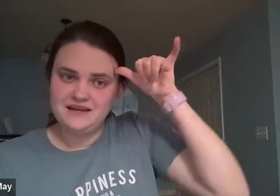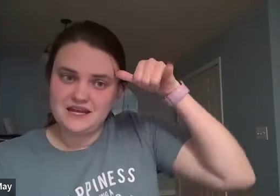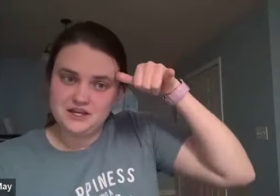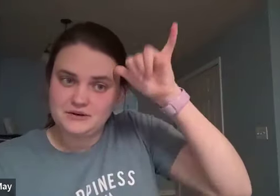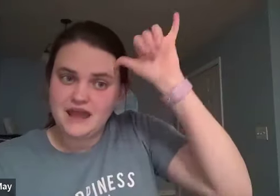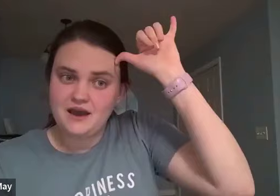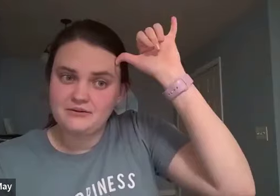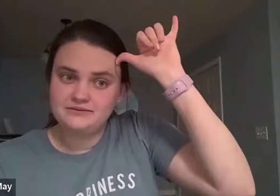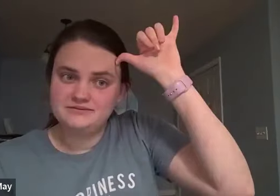and you go cow.